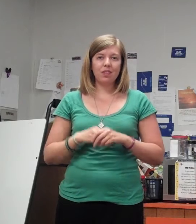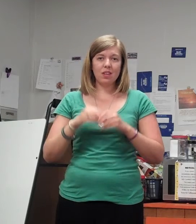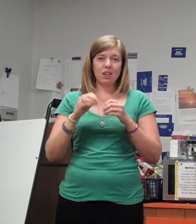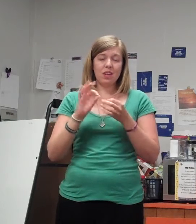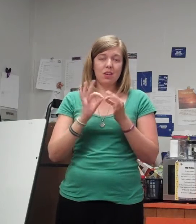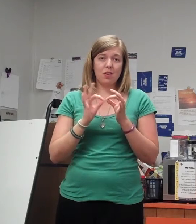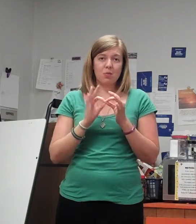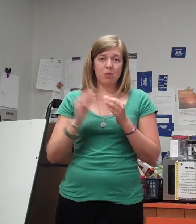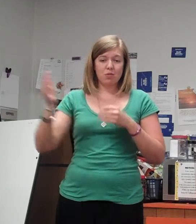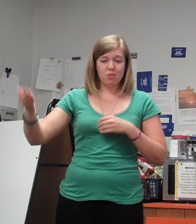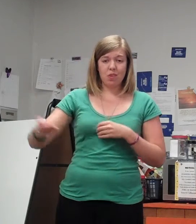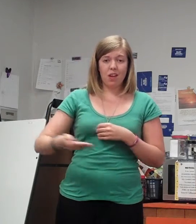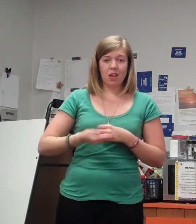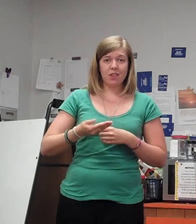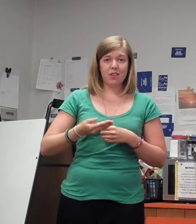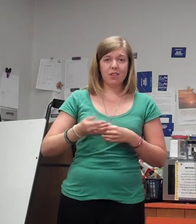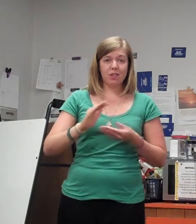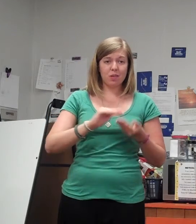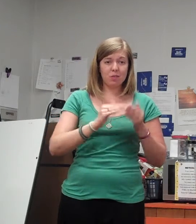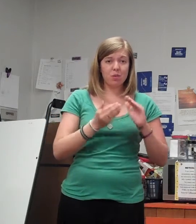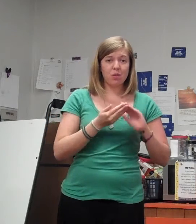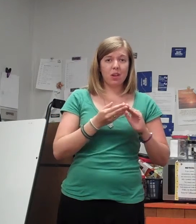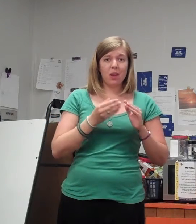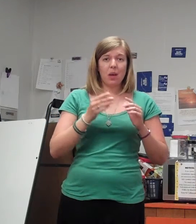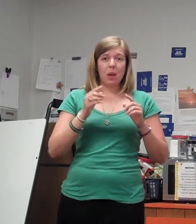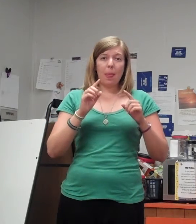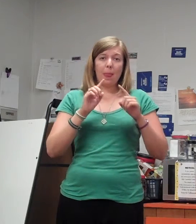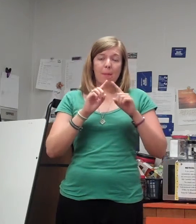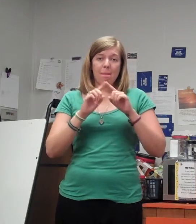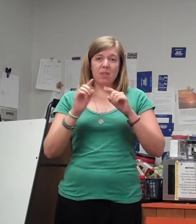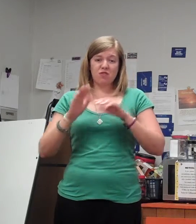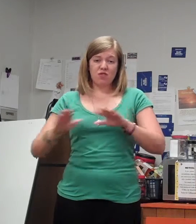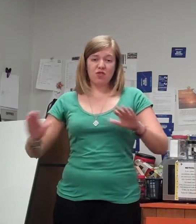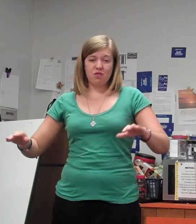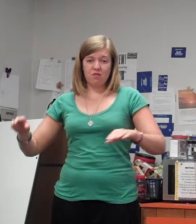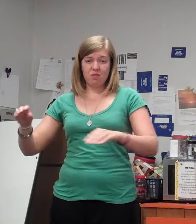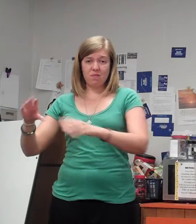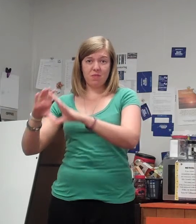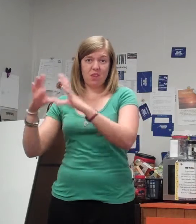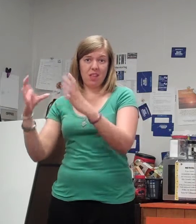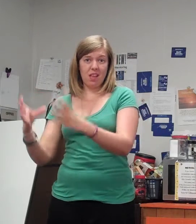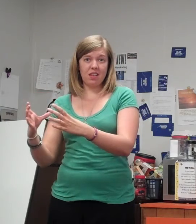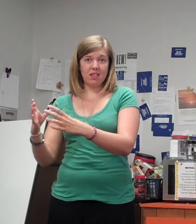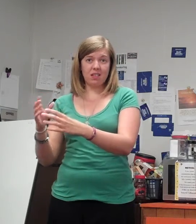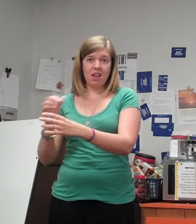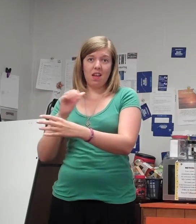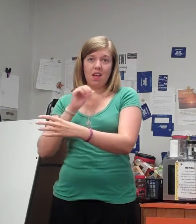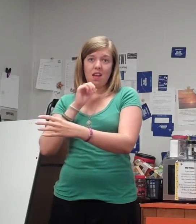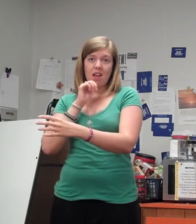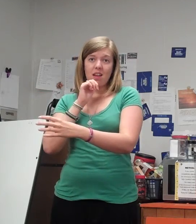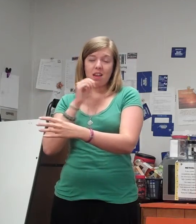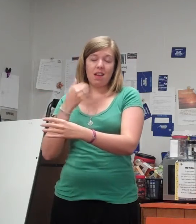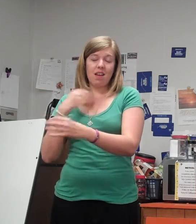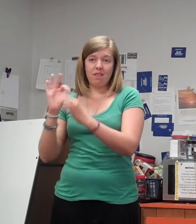there were kids in classes that were going uncovered. And so they would send me in to cover those